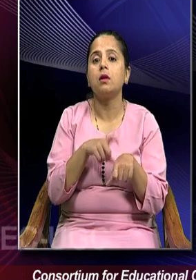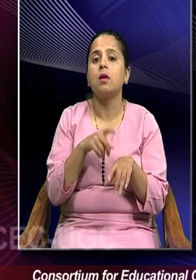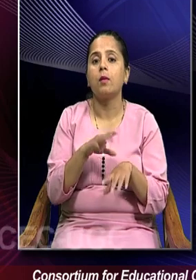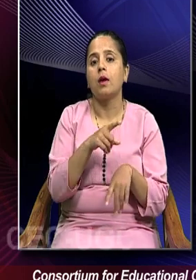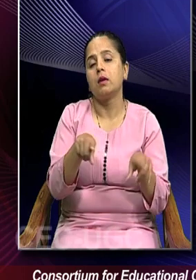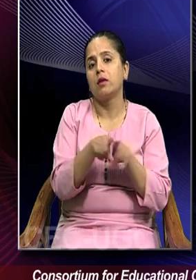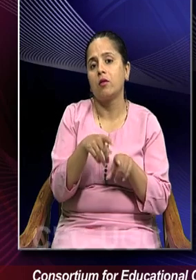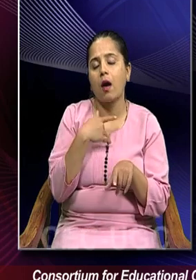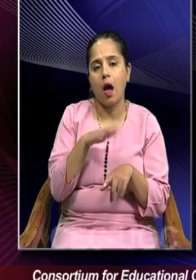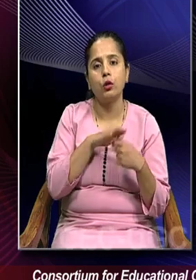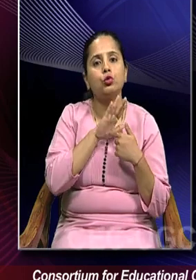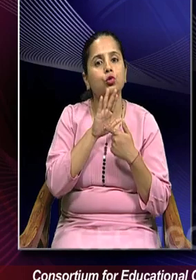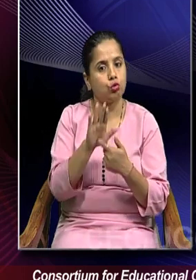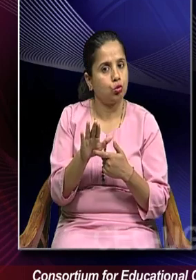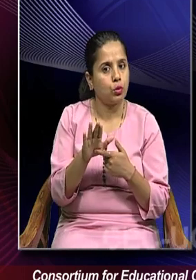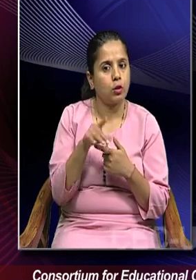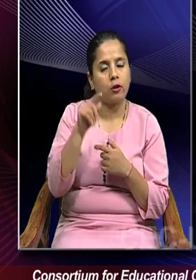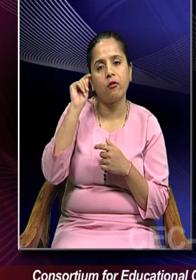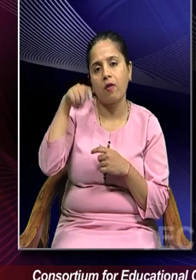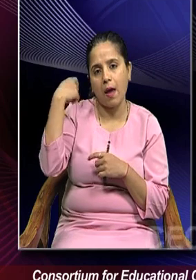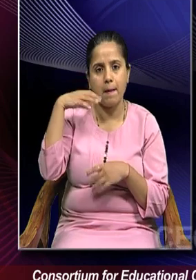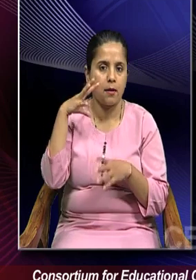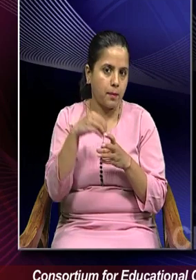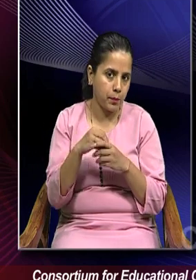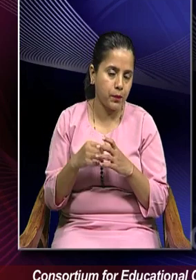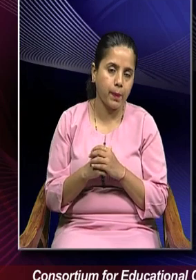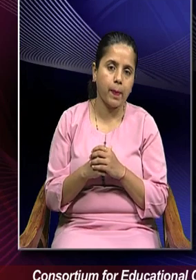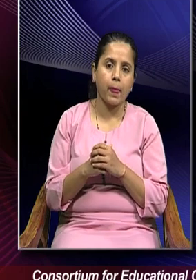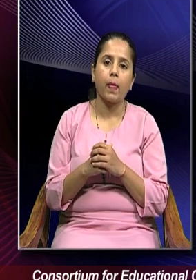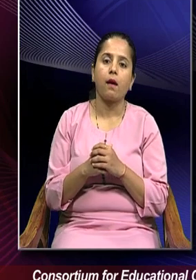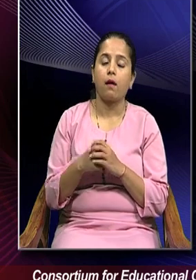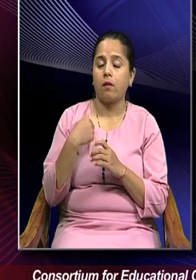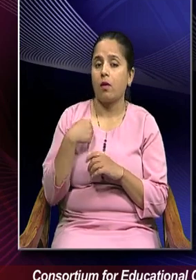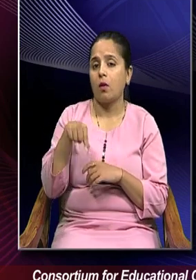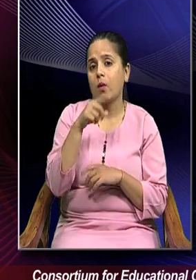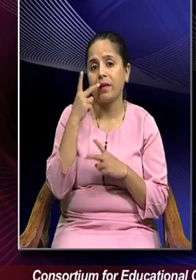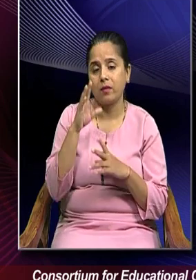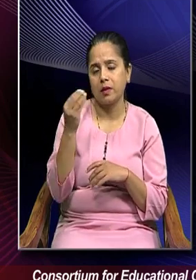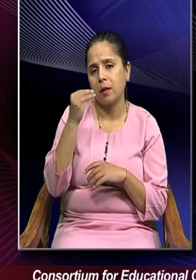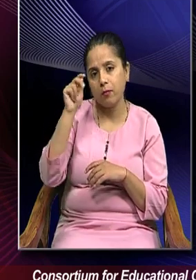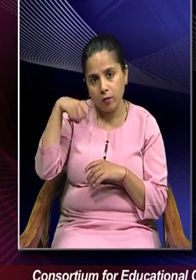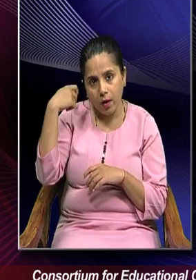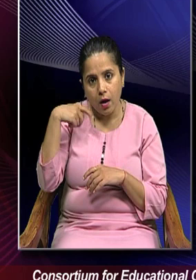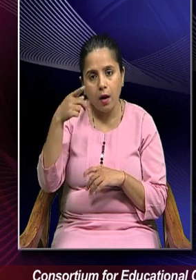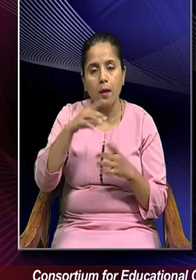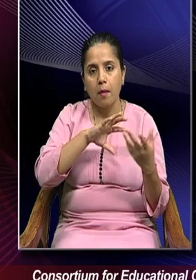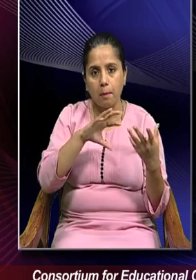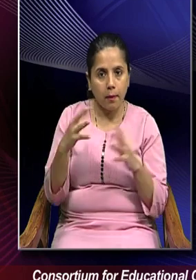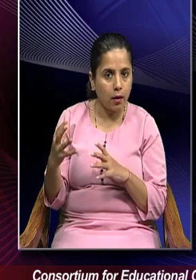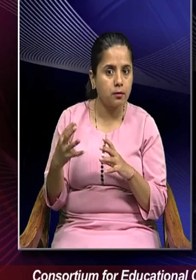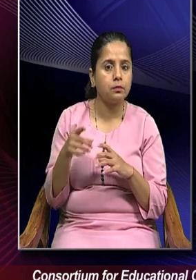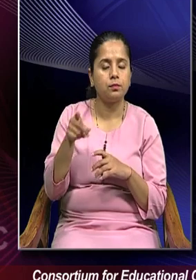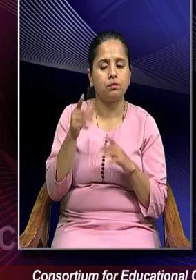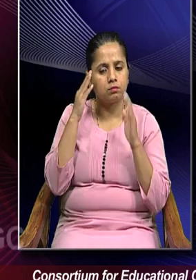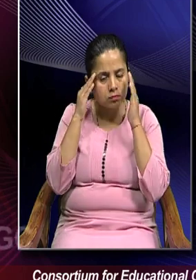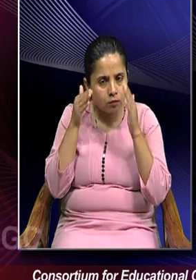were also being shown in the films. And we see that some of the filmmakers, they in a way